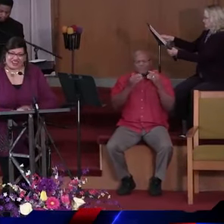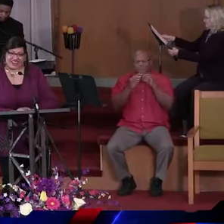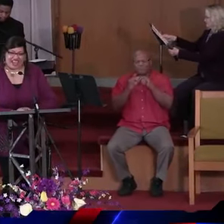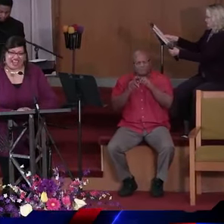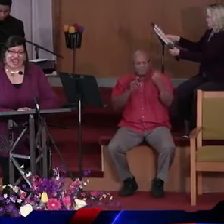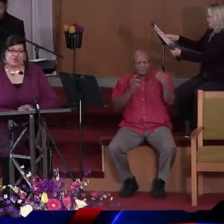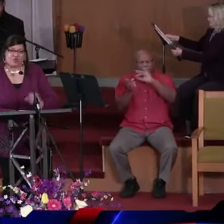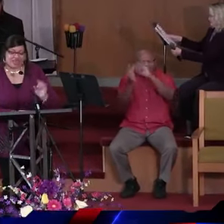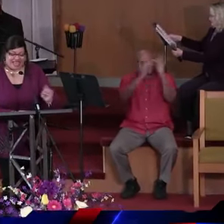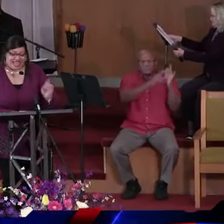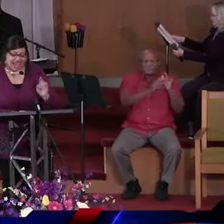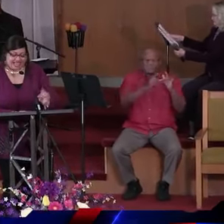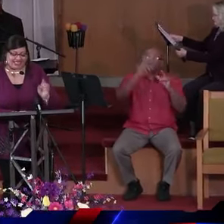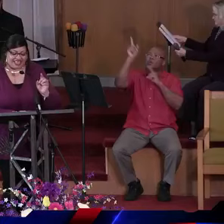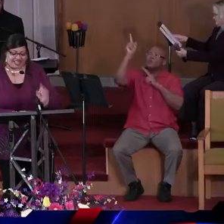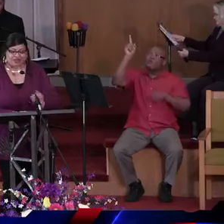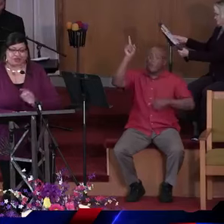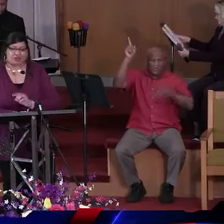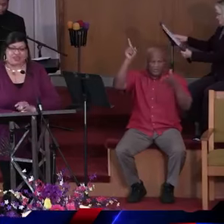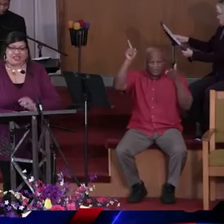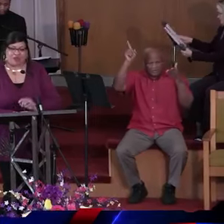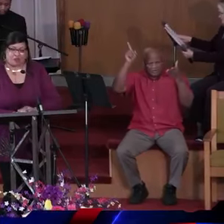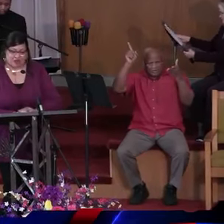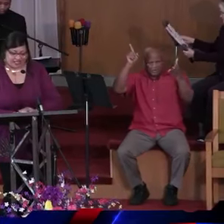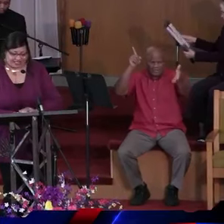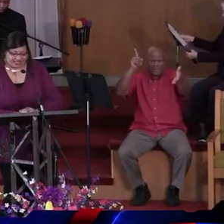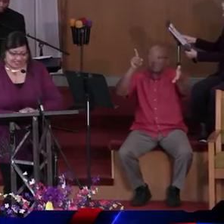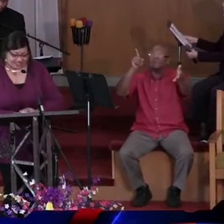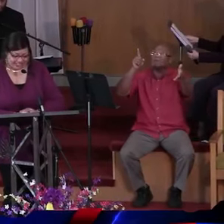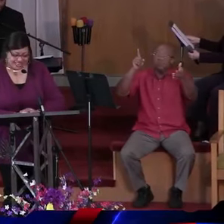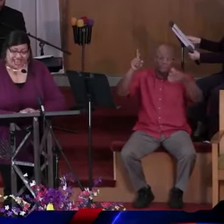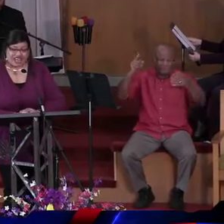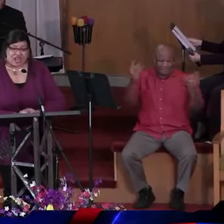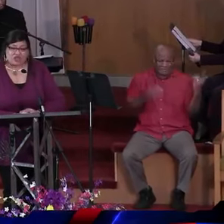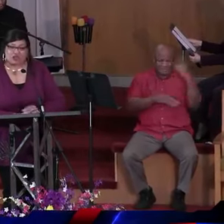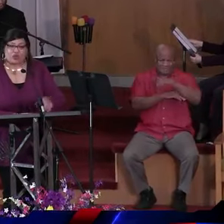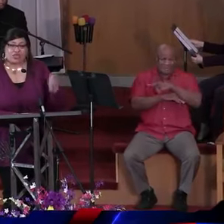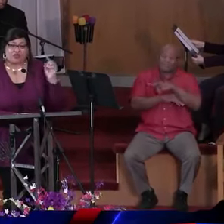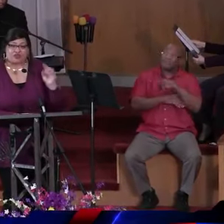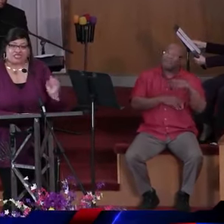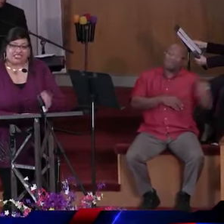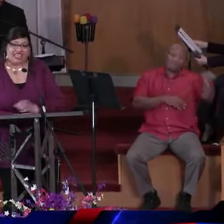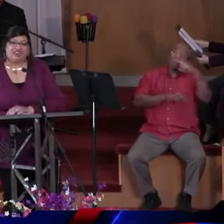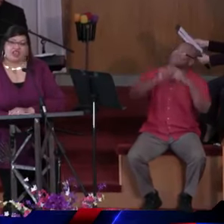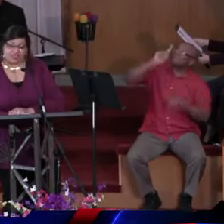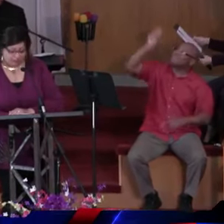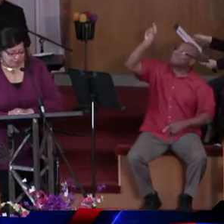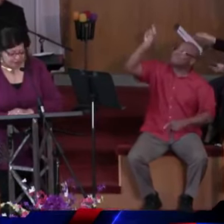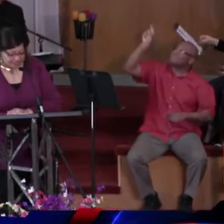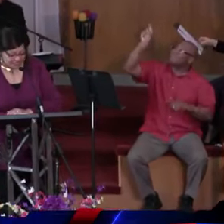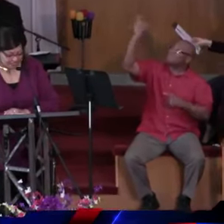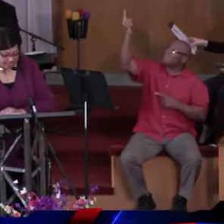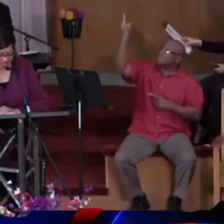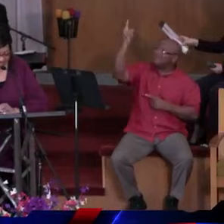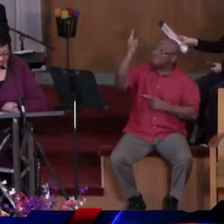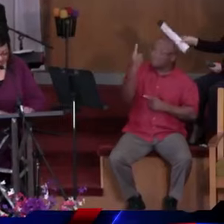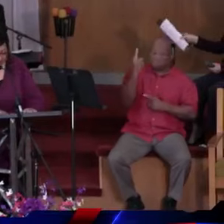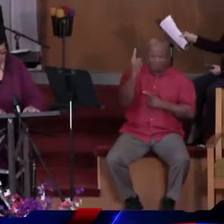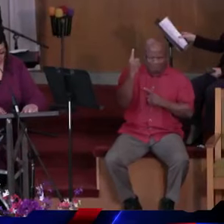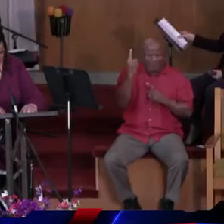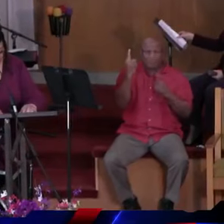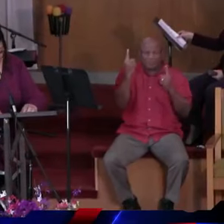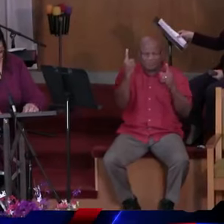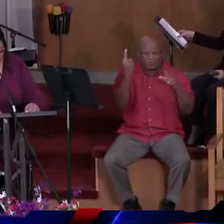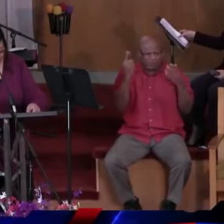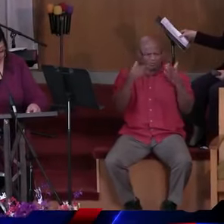there, and we ask him to be in our presence on today so that we could receive his spirit.